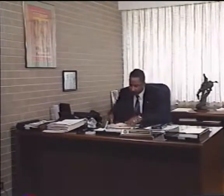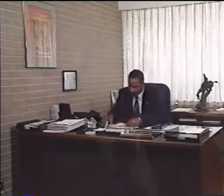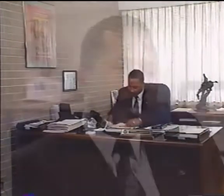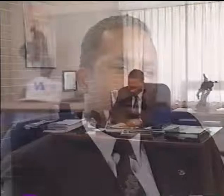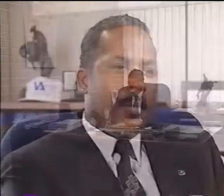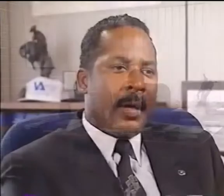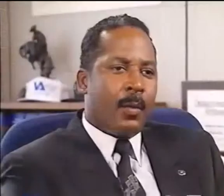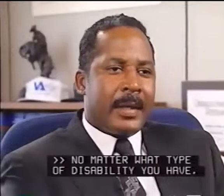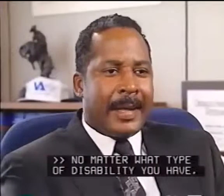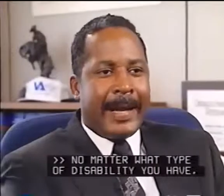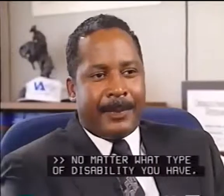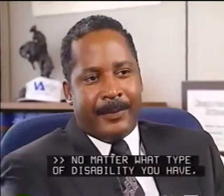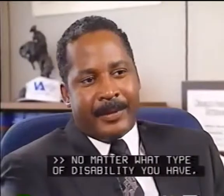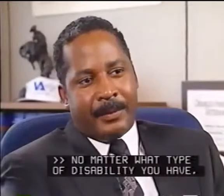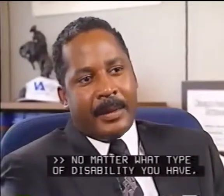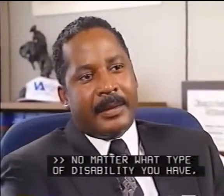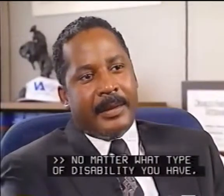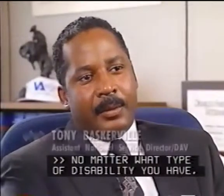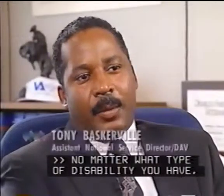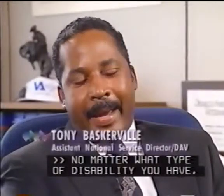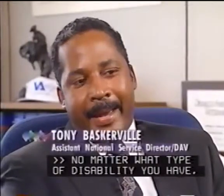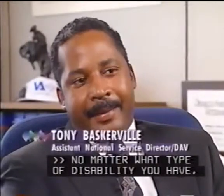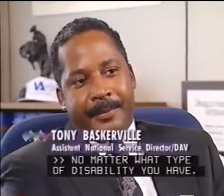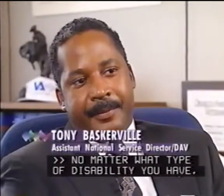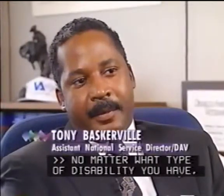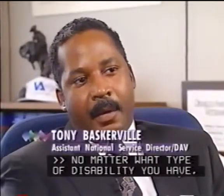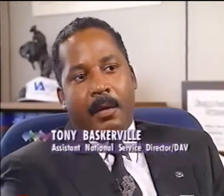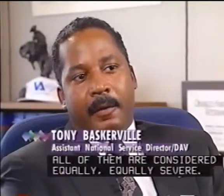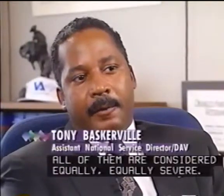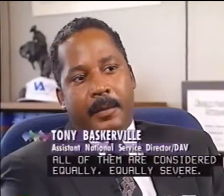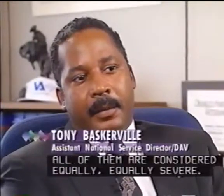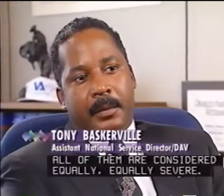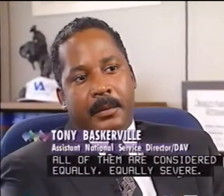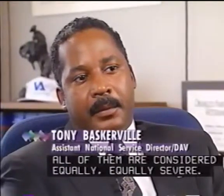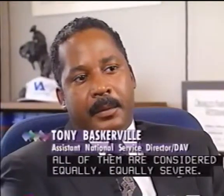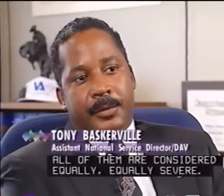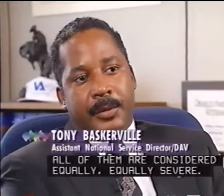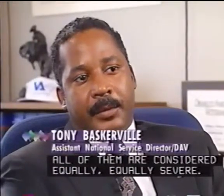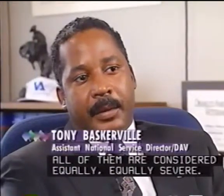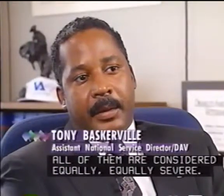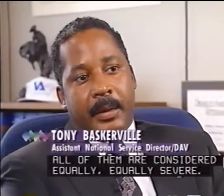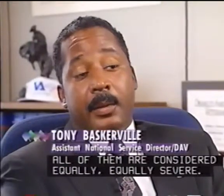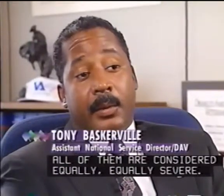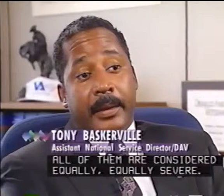No matter what type of disability you have, all of them are considered equally,